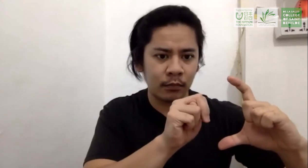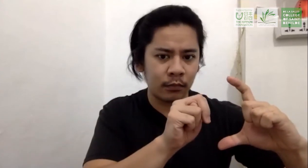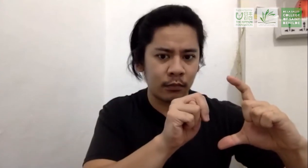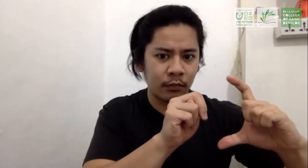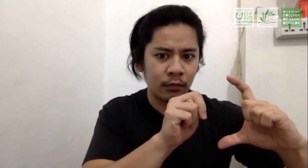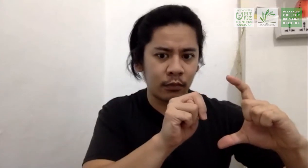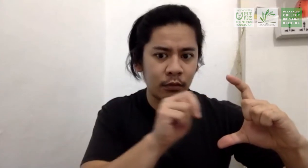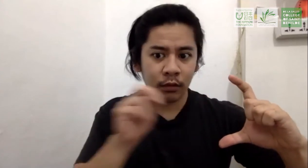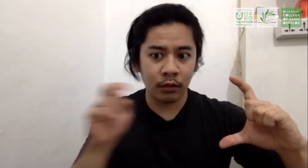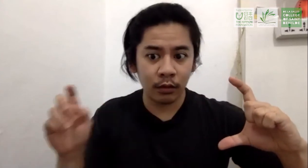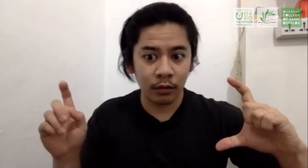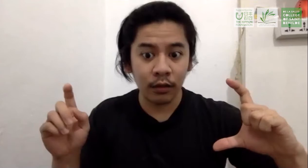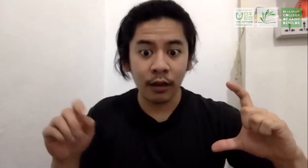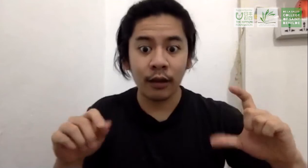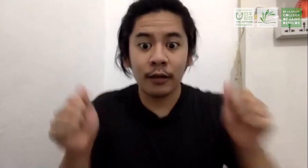Sorry. Now,